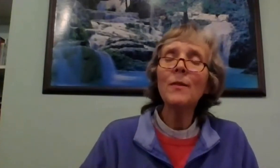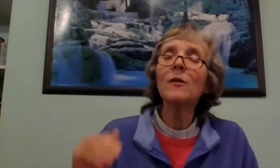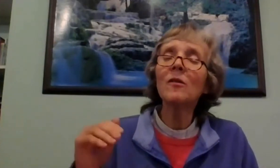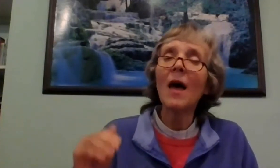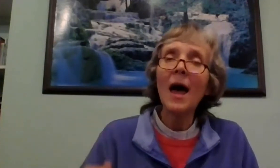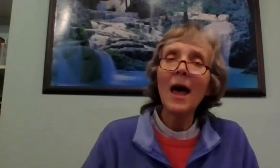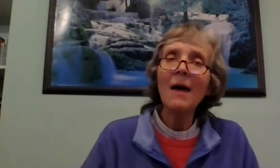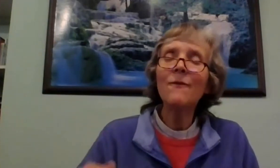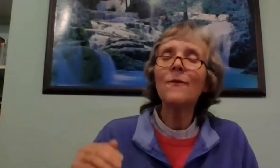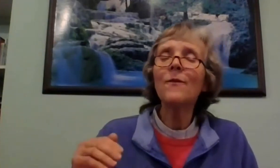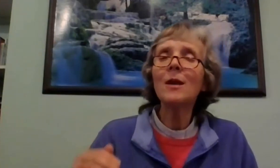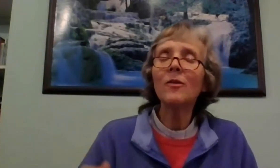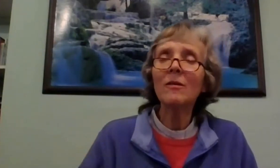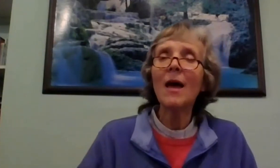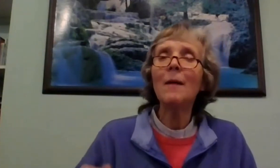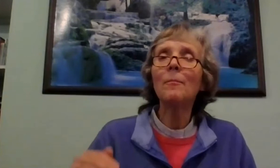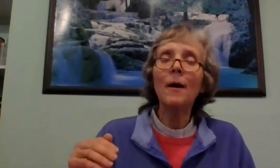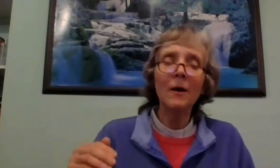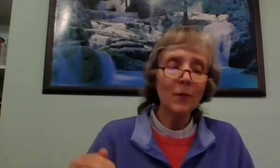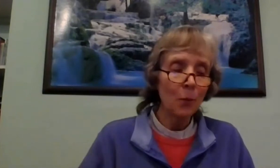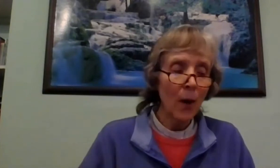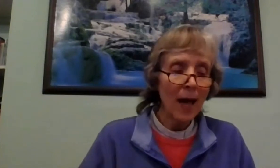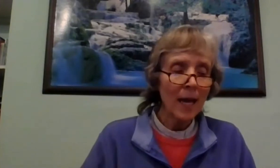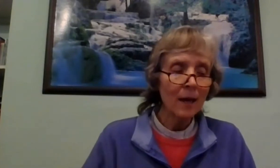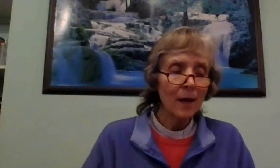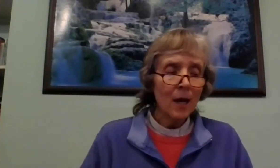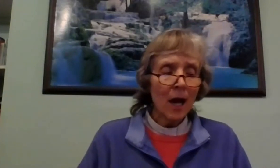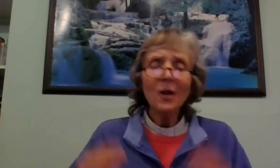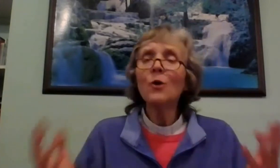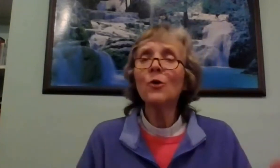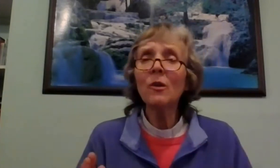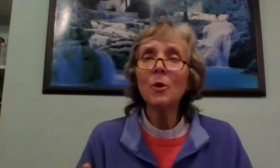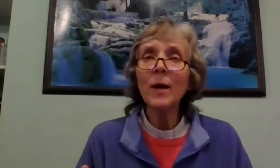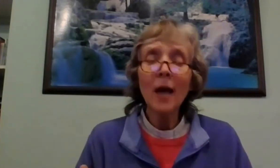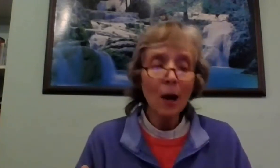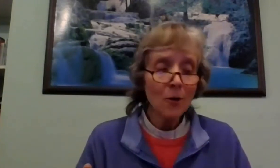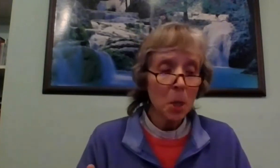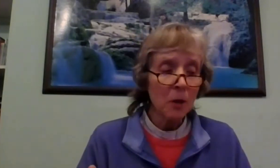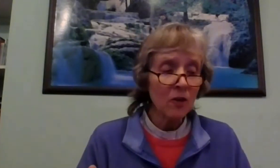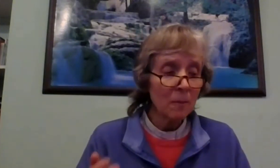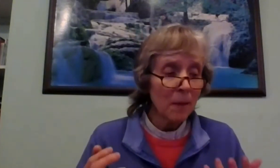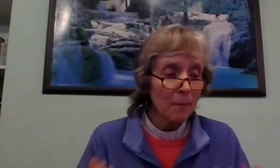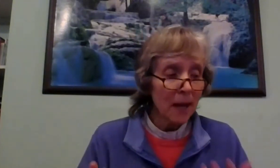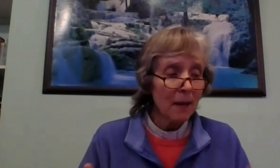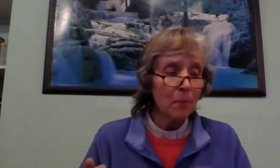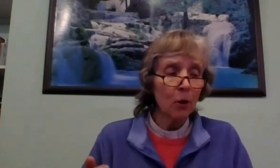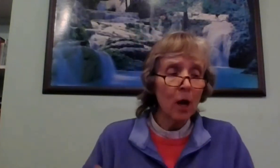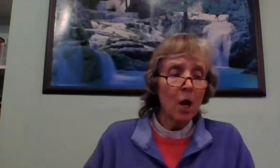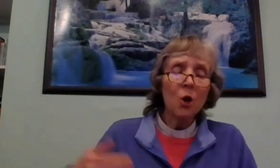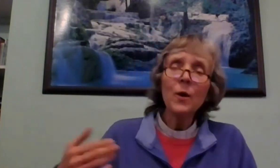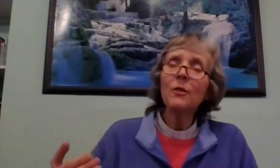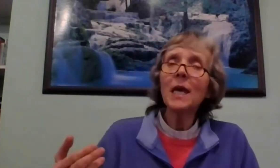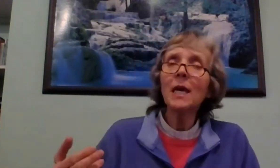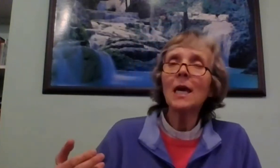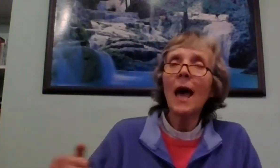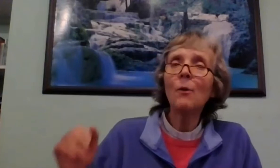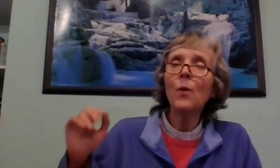us every step of the way. And I also want to encourage us to be people who are thinking how we